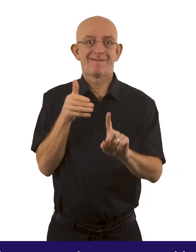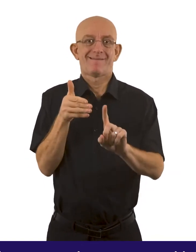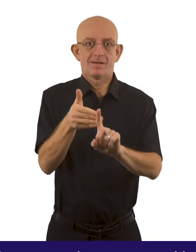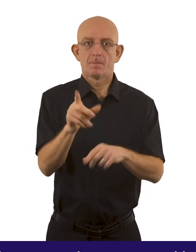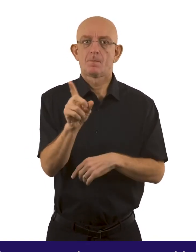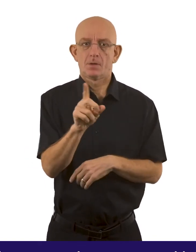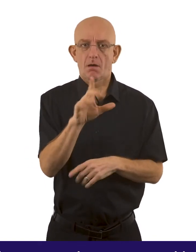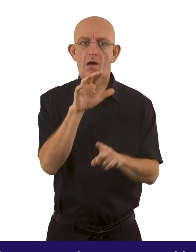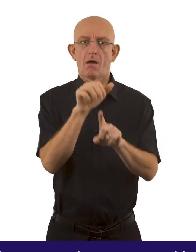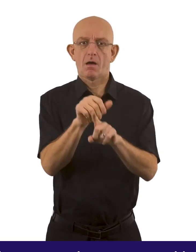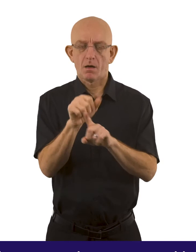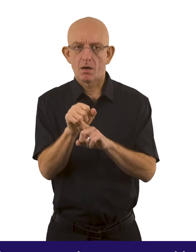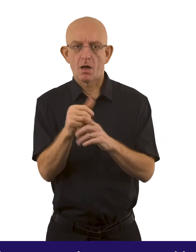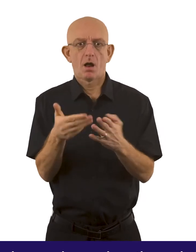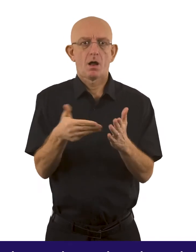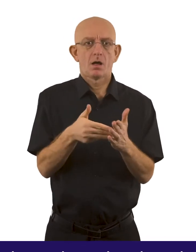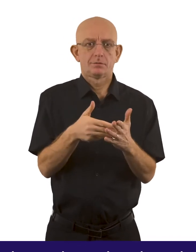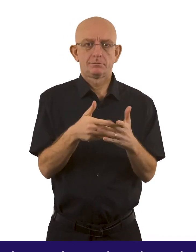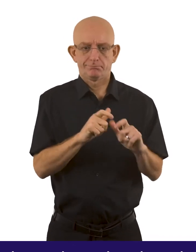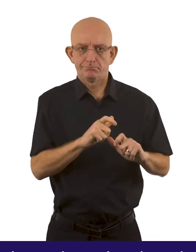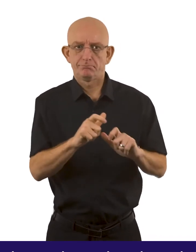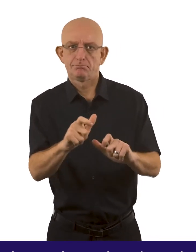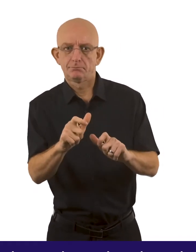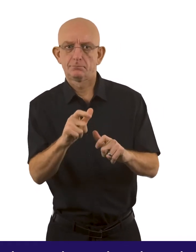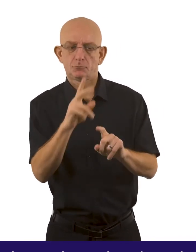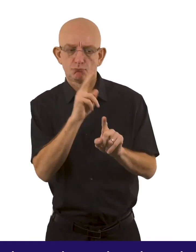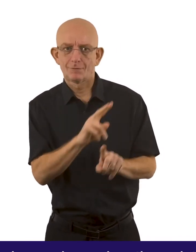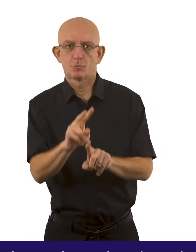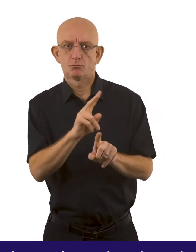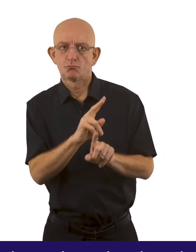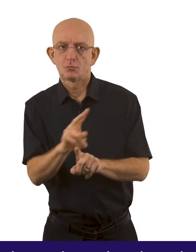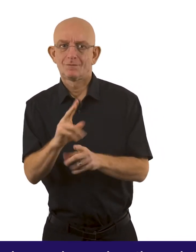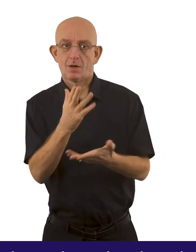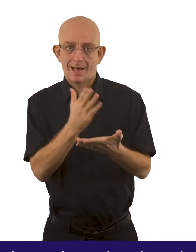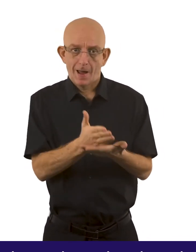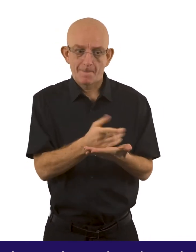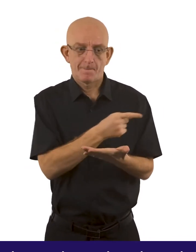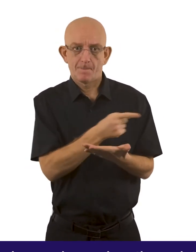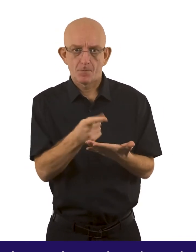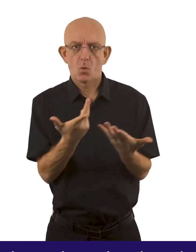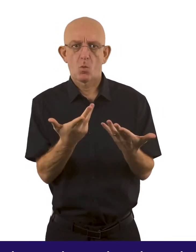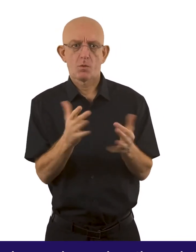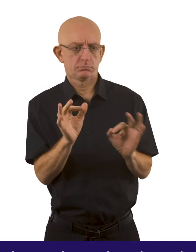purposes of identifying or keeping under review the existence or absence of equality of